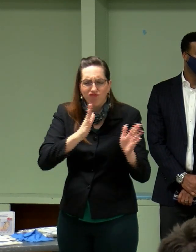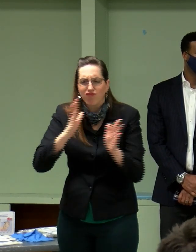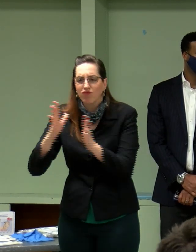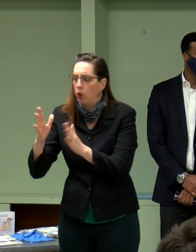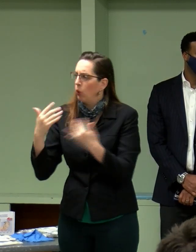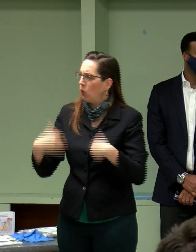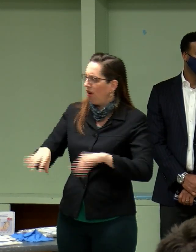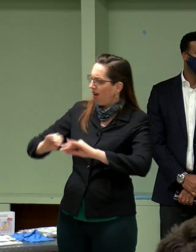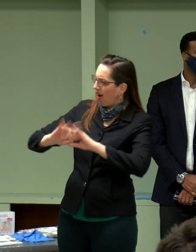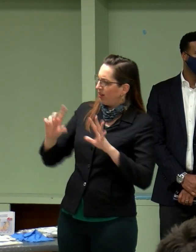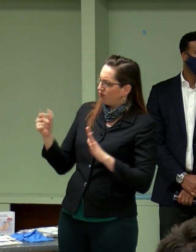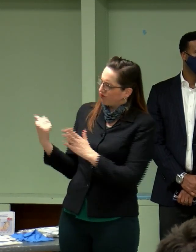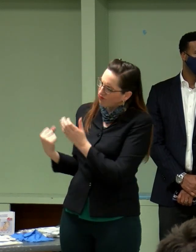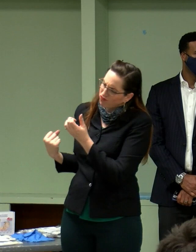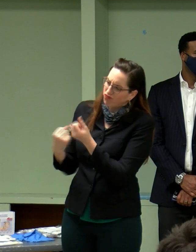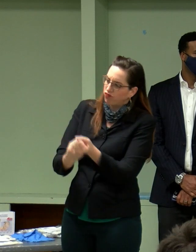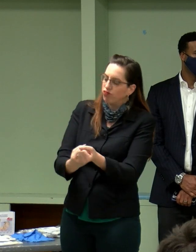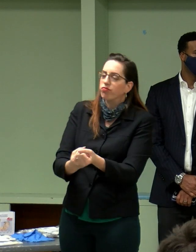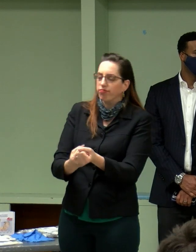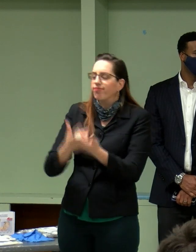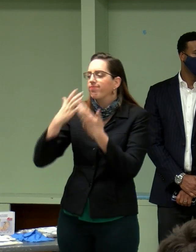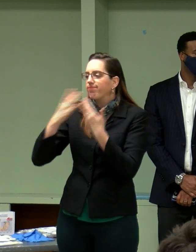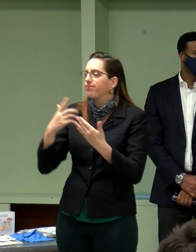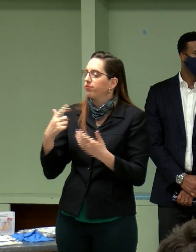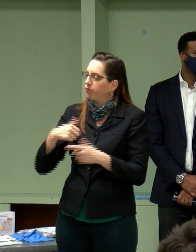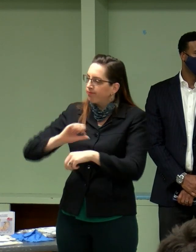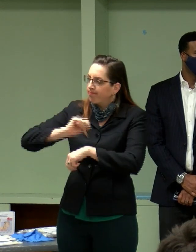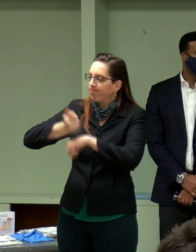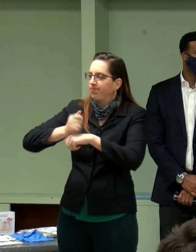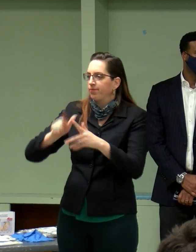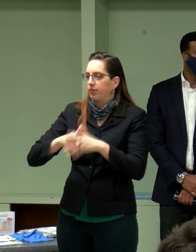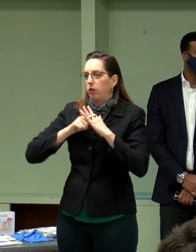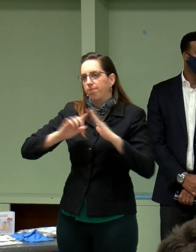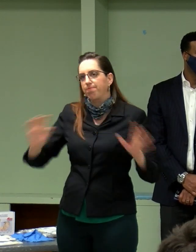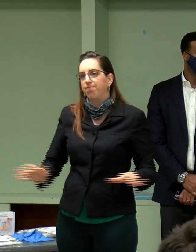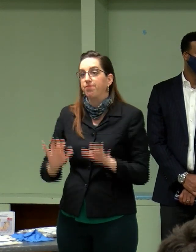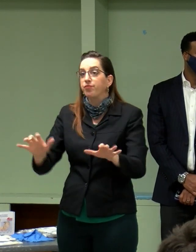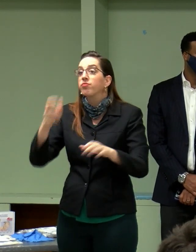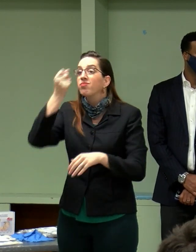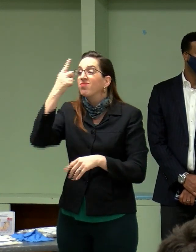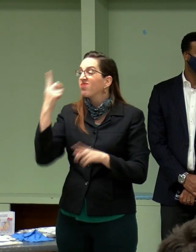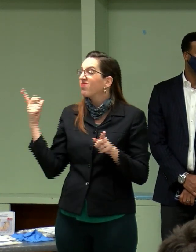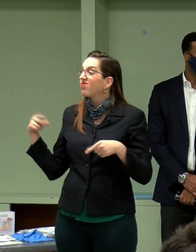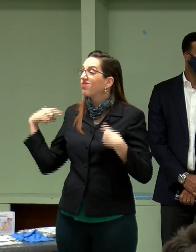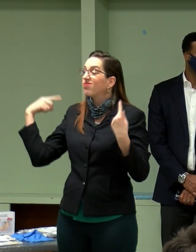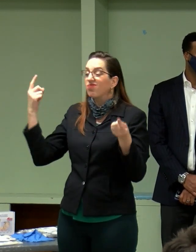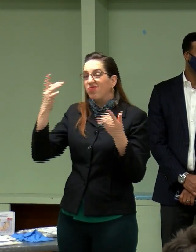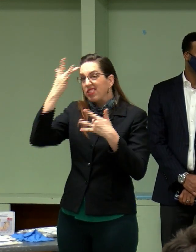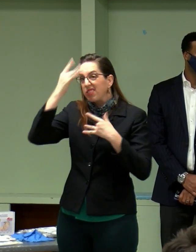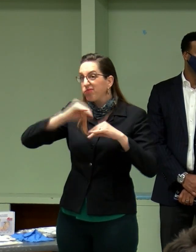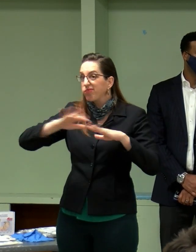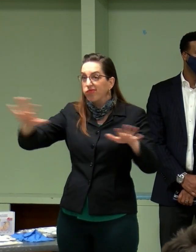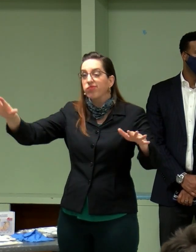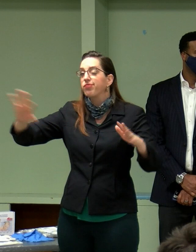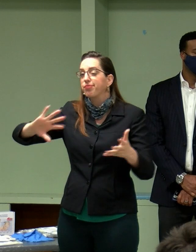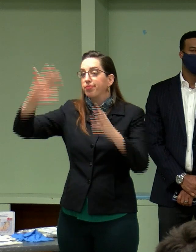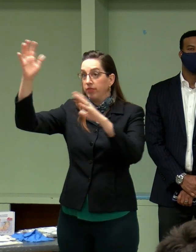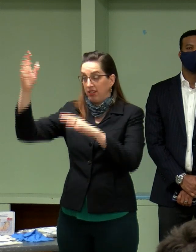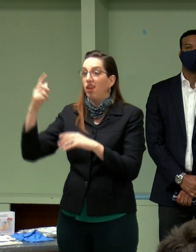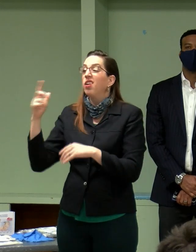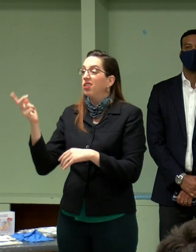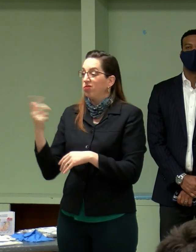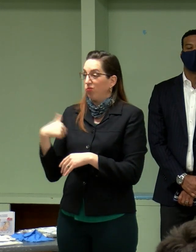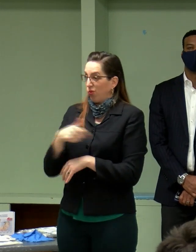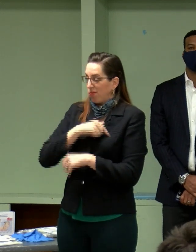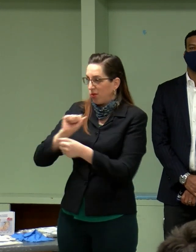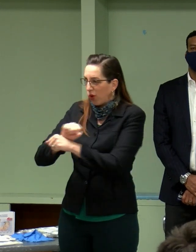and we're here to put this in action. Throughout the pandemic, the coalition has been working with our partners